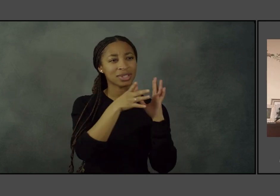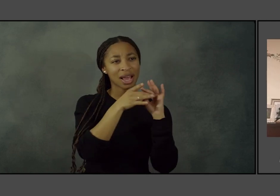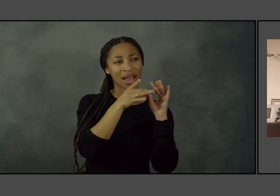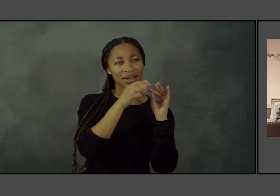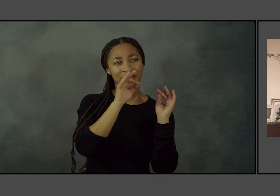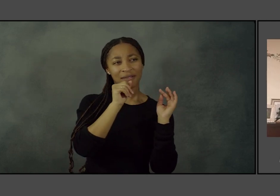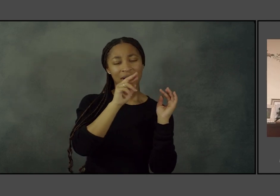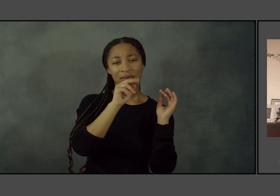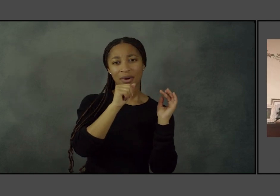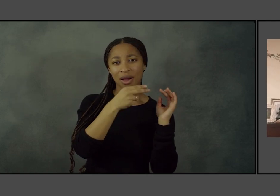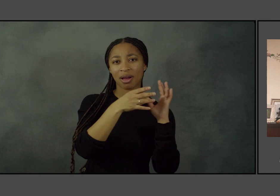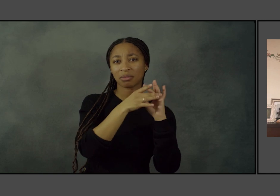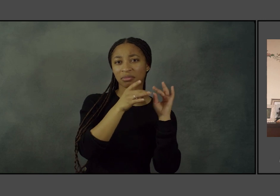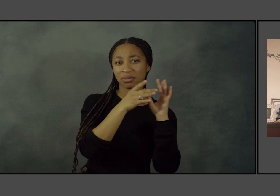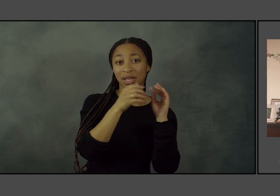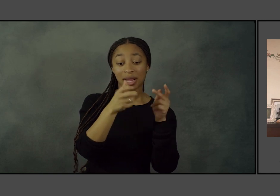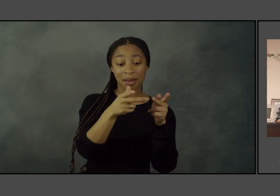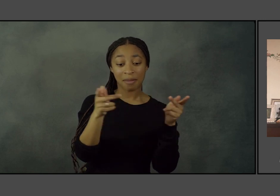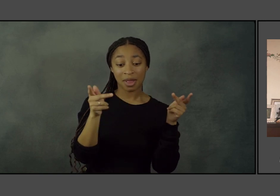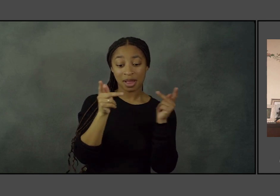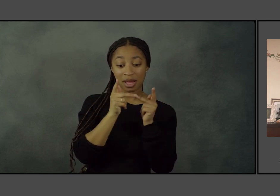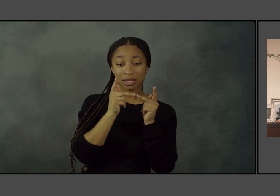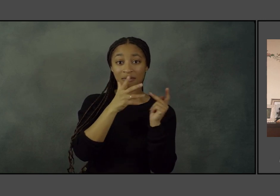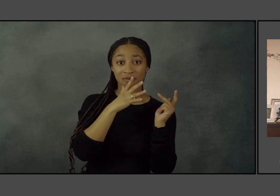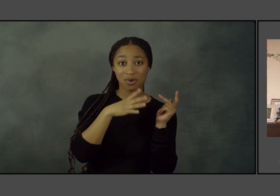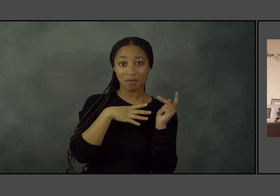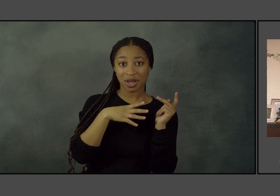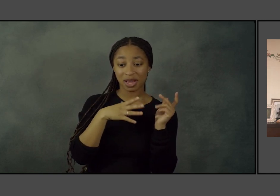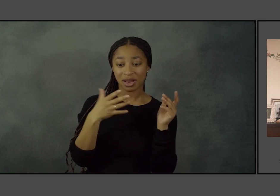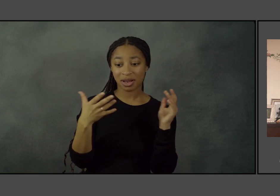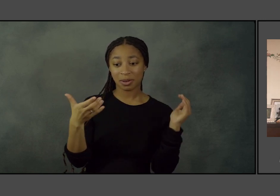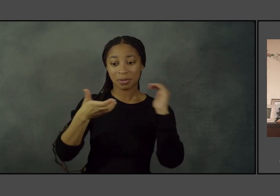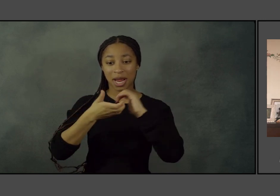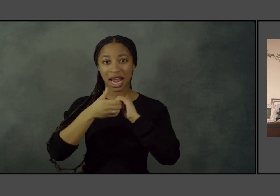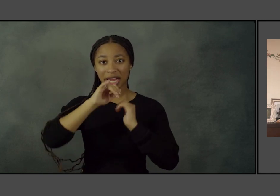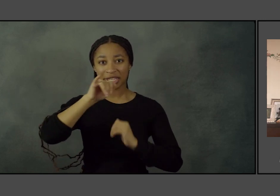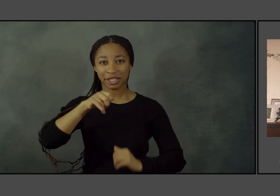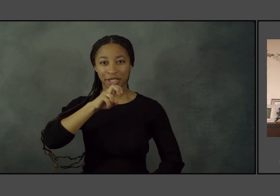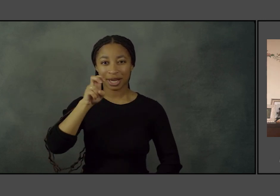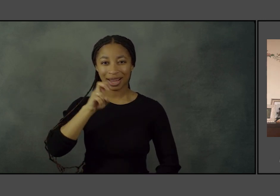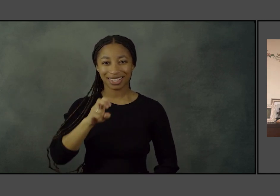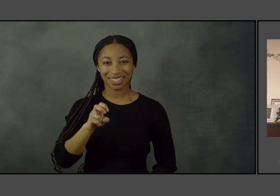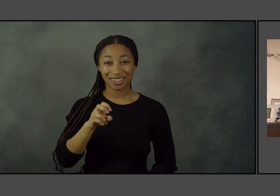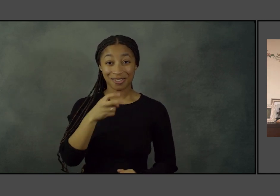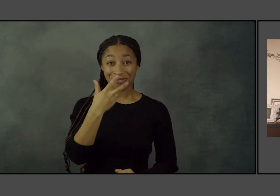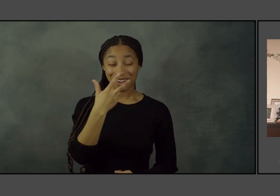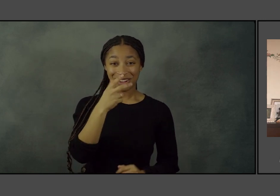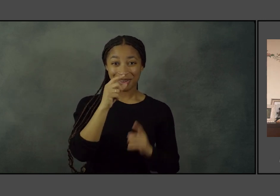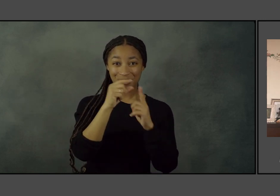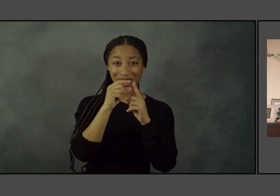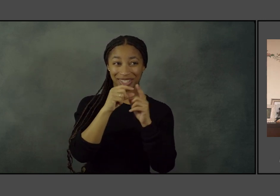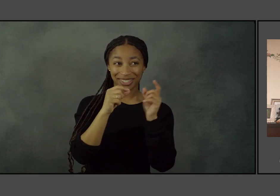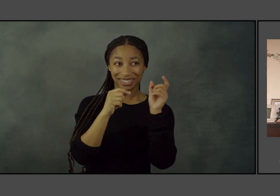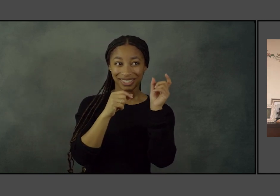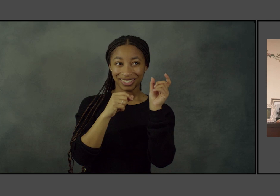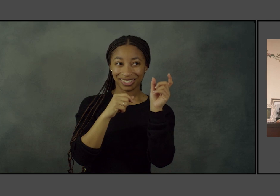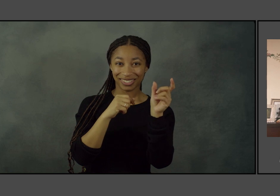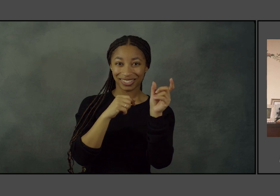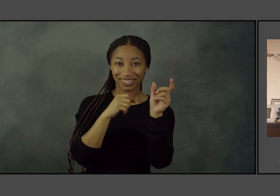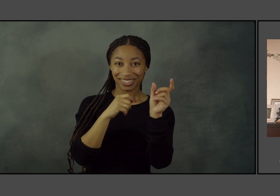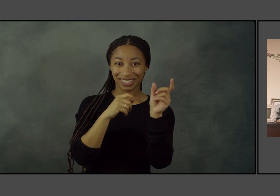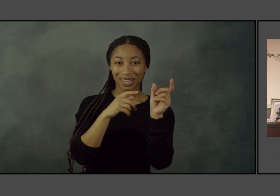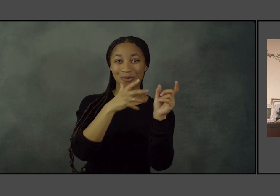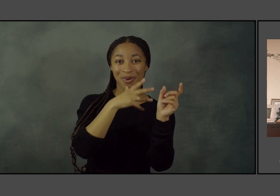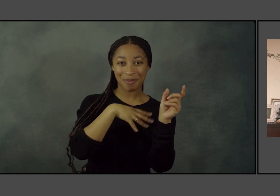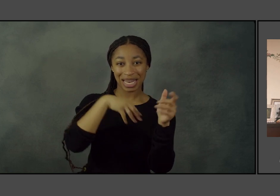women in jazz, which are three words I don't actually like to put together, women in jazz. Um, Mm. and, Farah